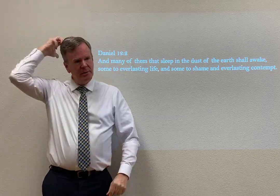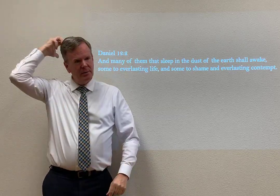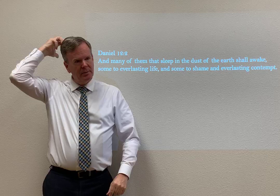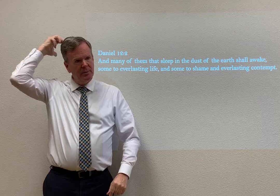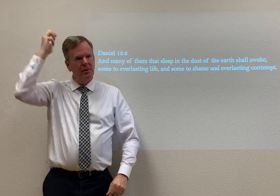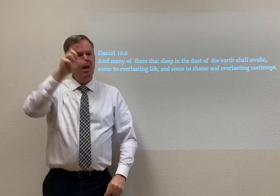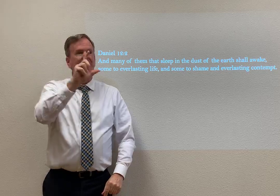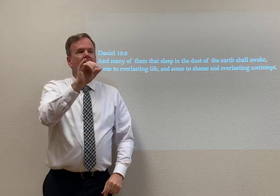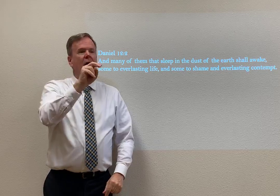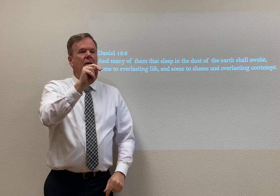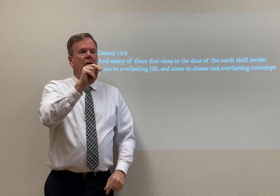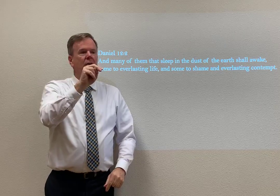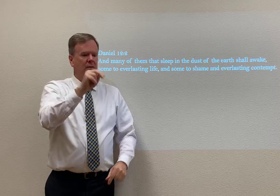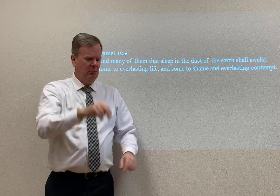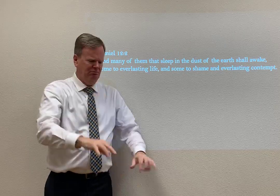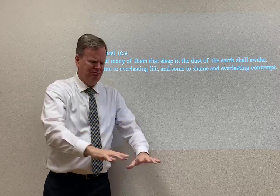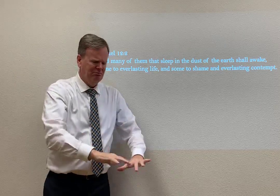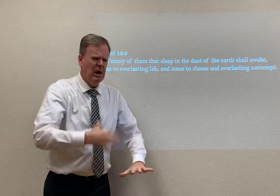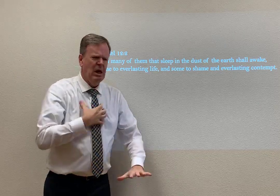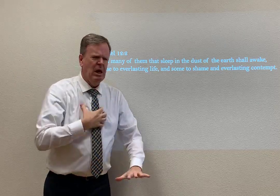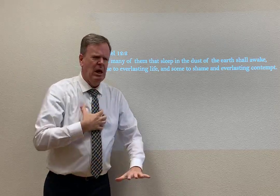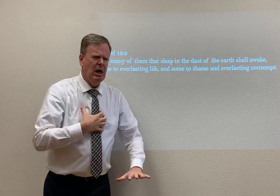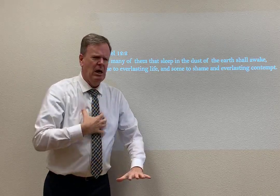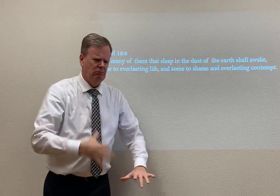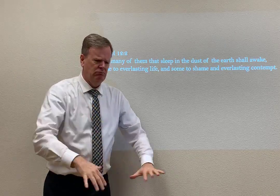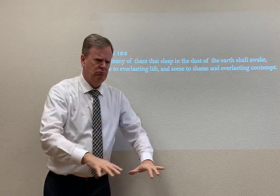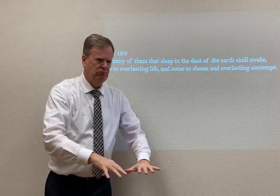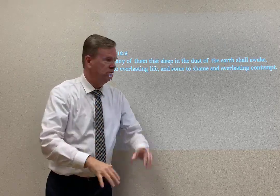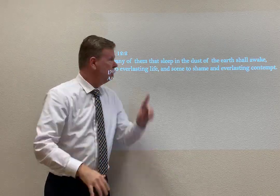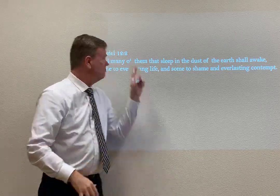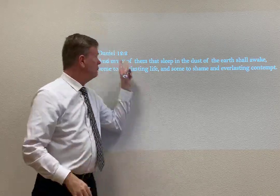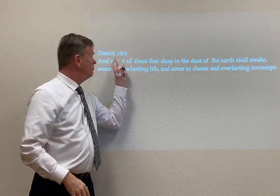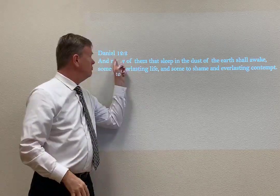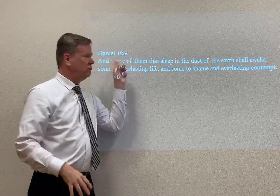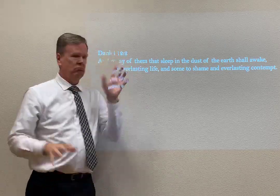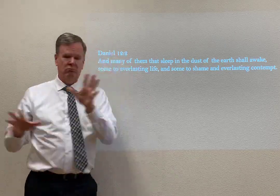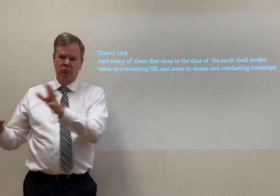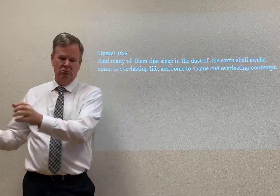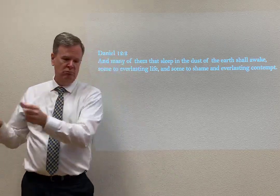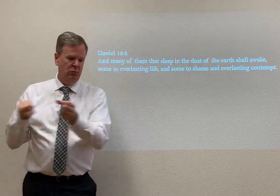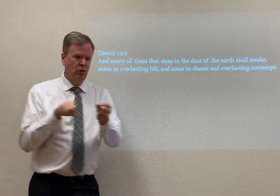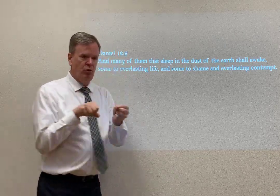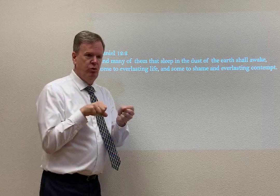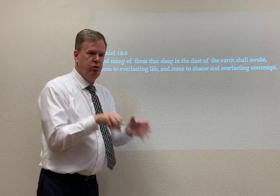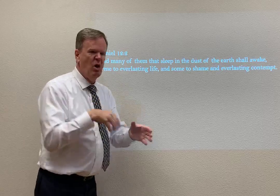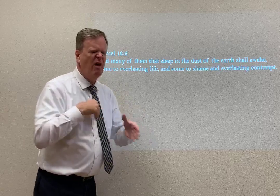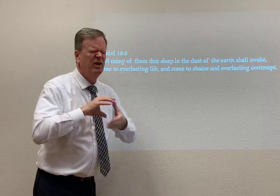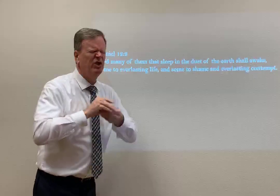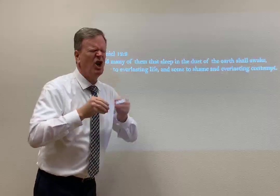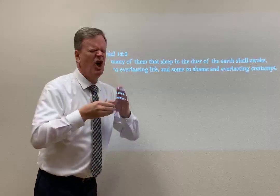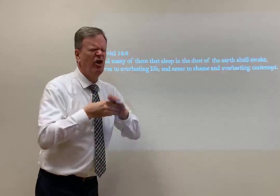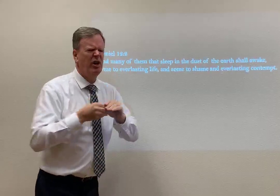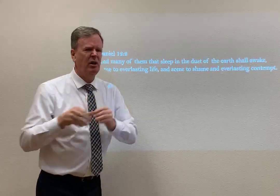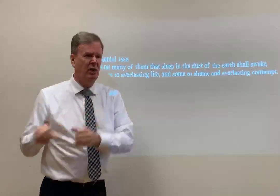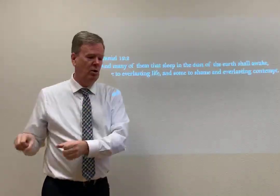Daniel that a lot of people latch onto is the story of the lion's den, where he was thrown into the lion's den. Daniel was then cast into this lion. There's a story